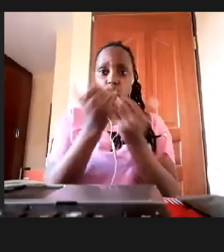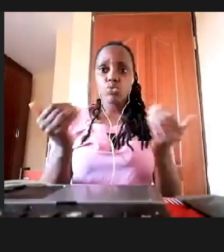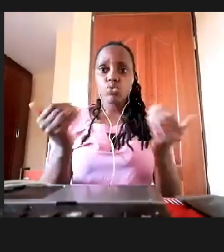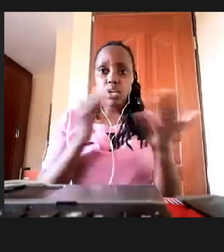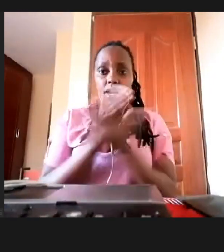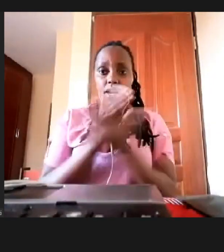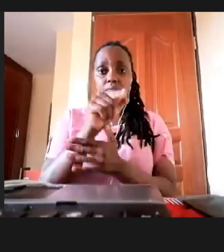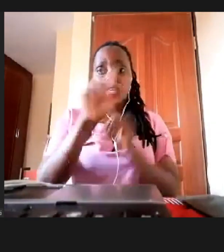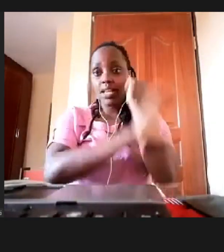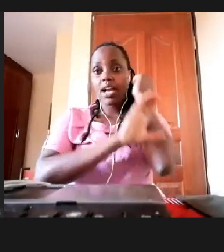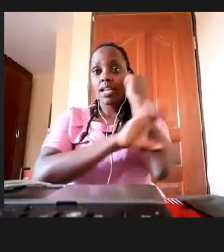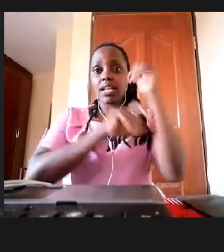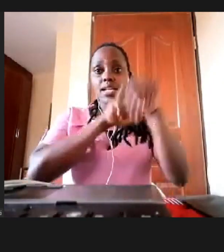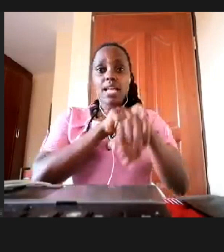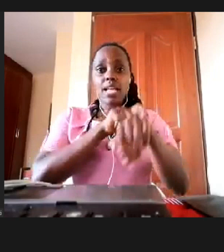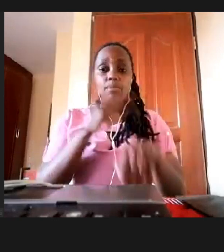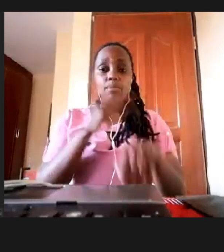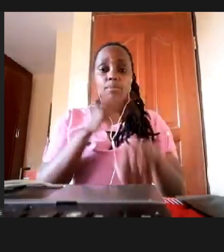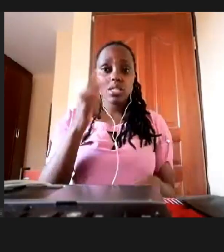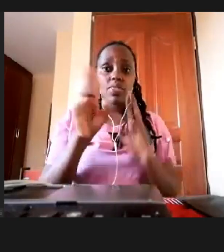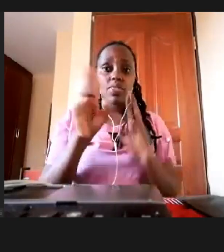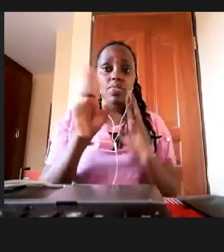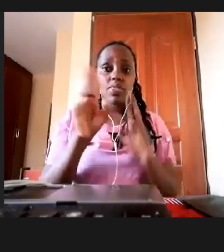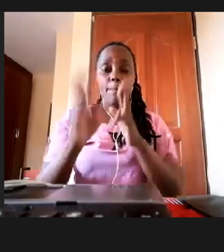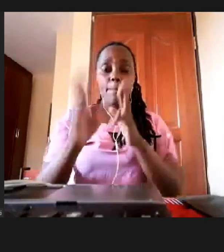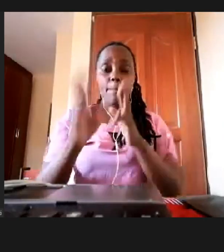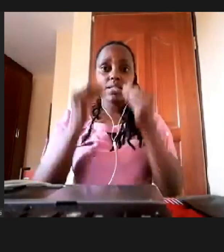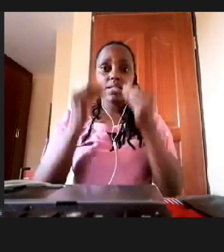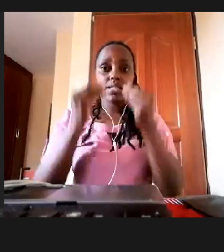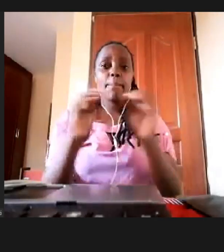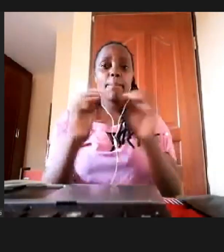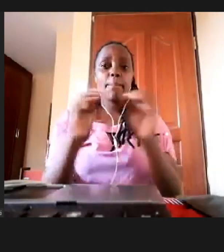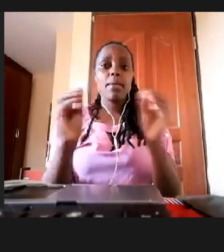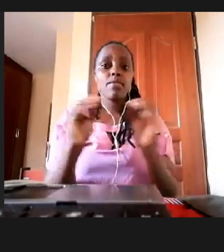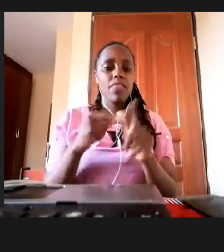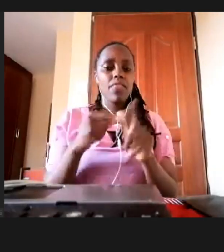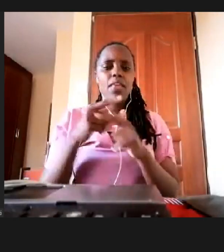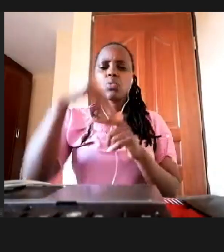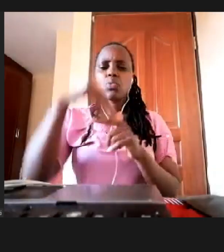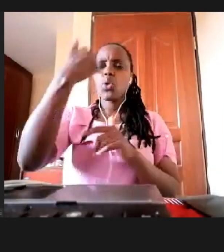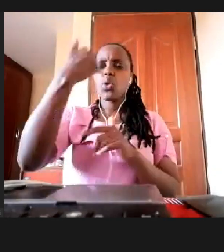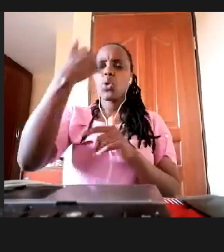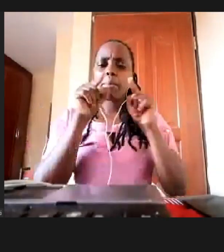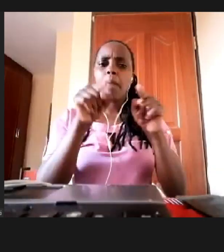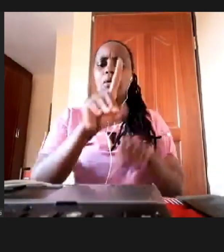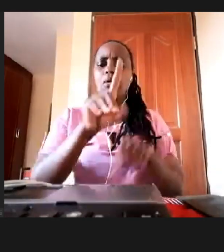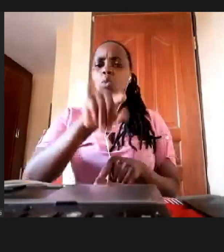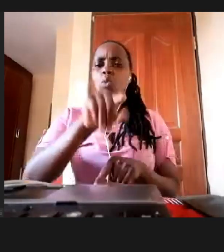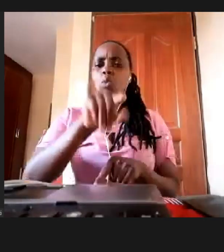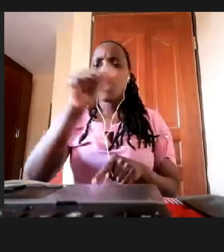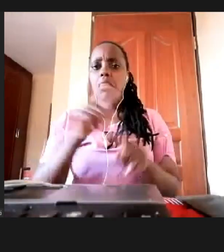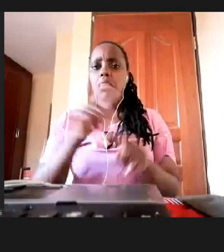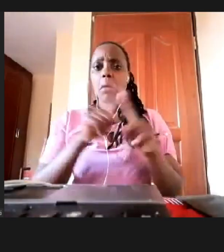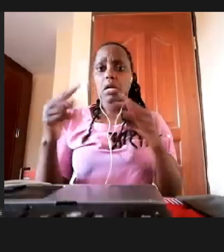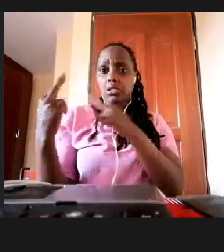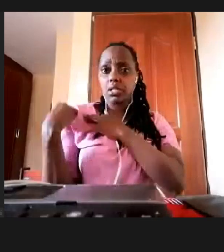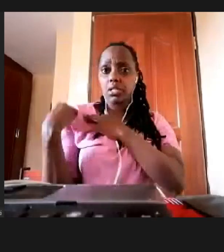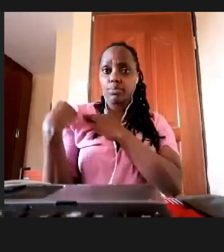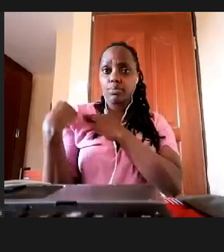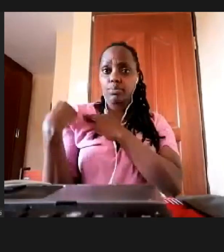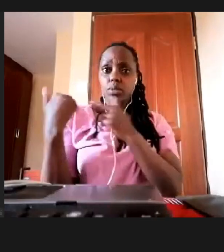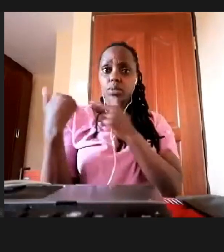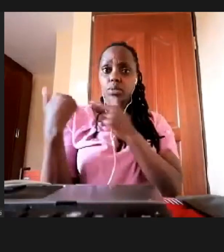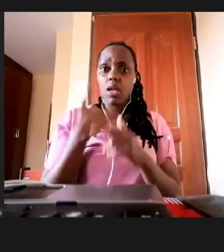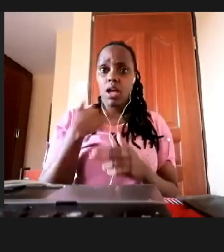in our countries. So when you see the reports not being submitted, we like blaming each other, but we all have a responsibility for